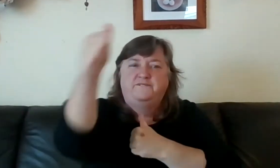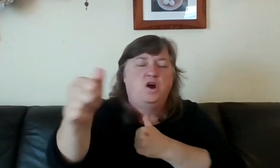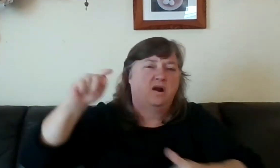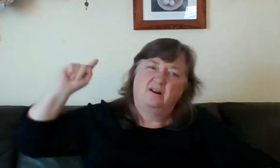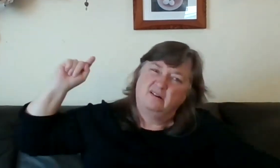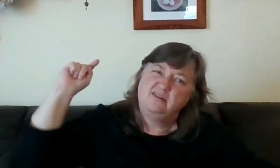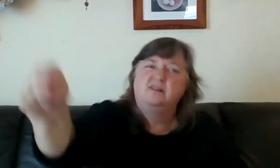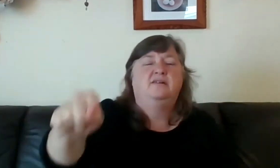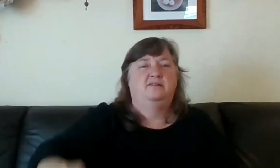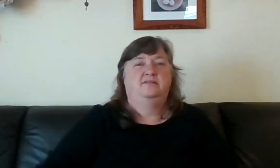Far. Oh.